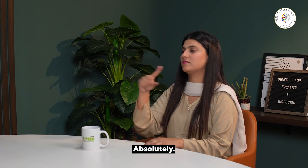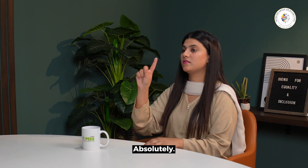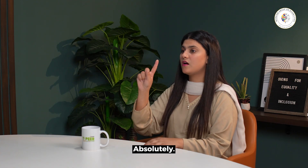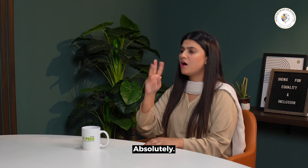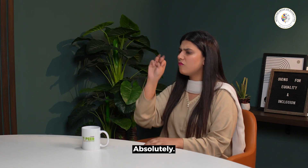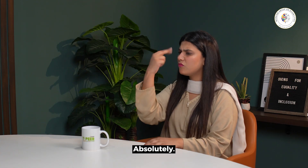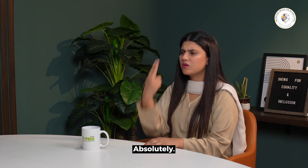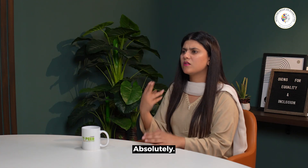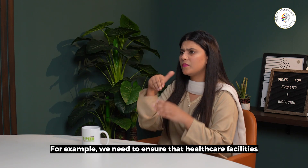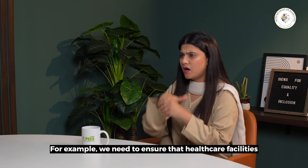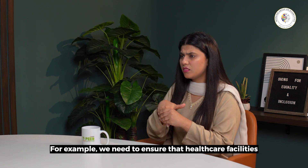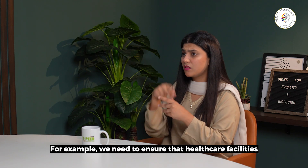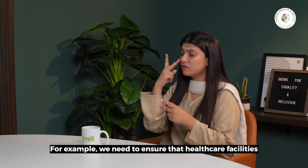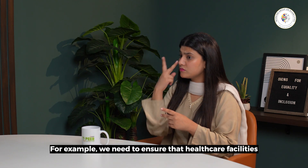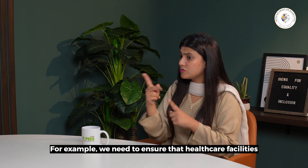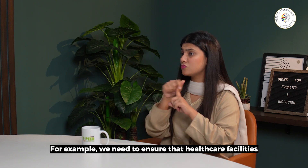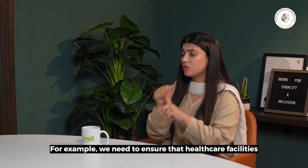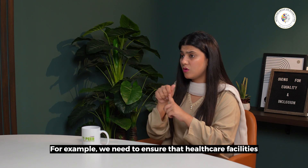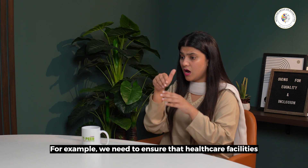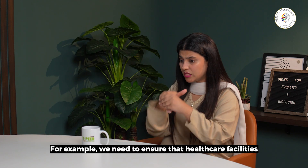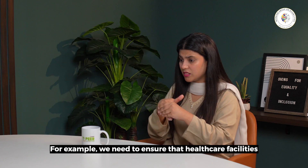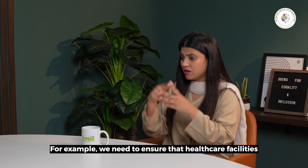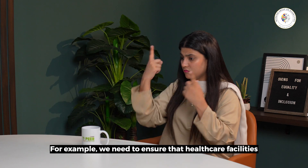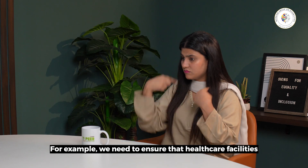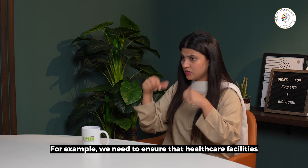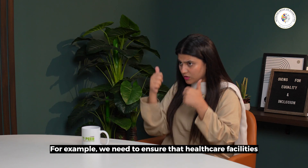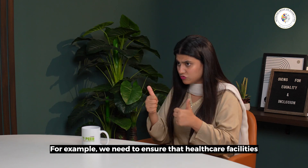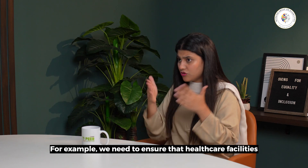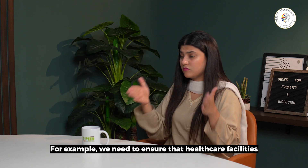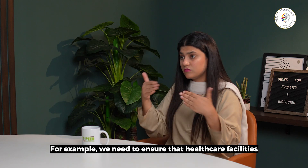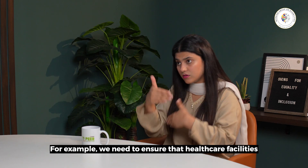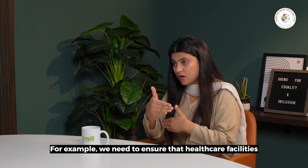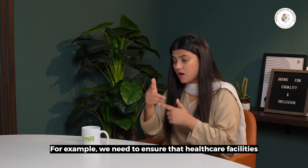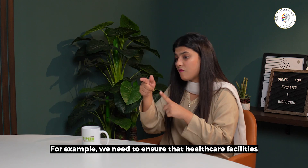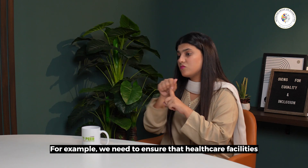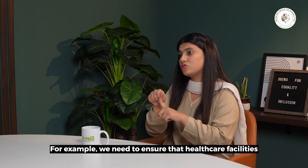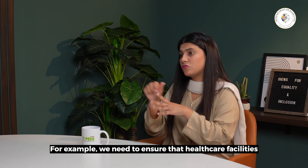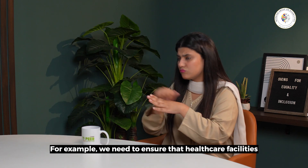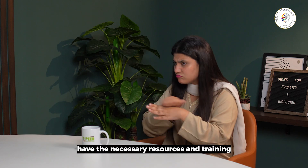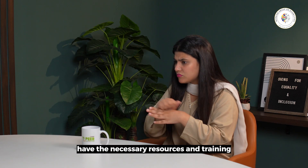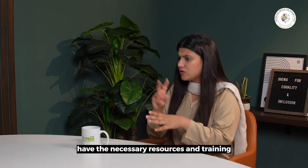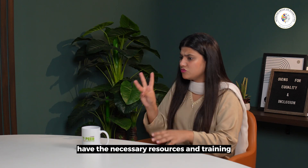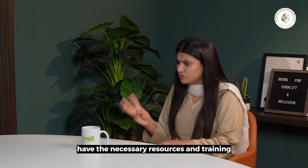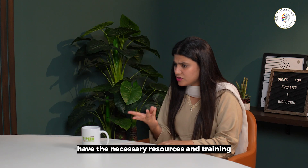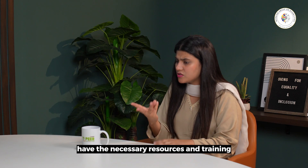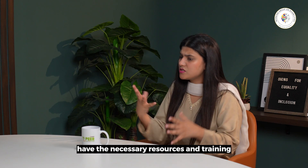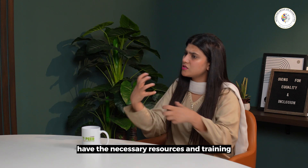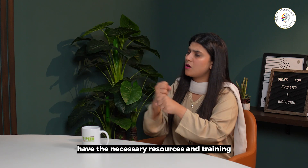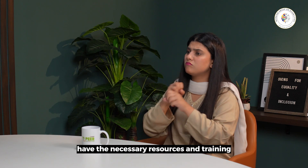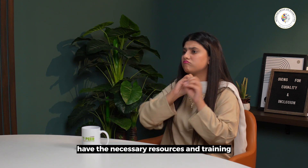Absolutely. For example, we need to ensure that healthcare facilities have the necessary resources